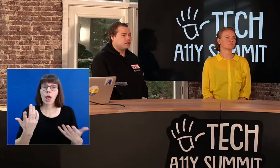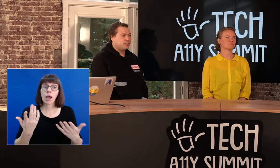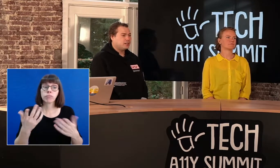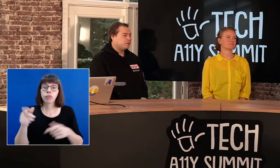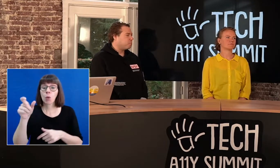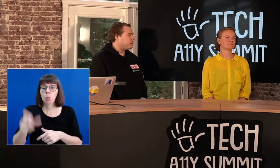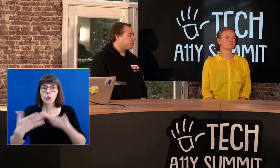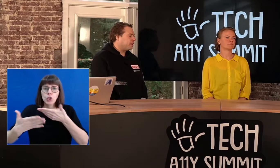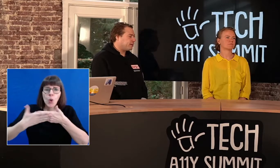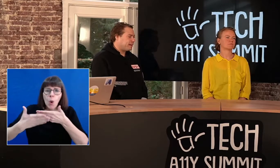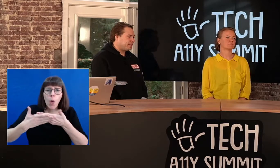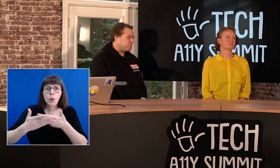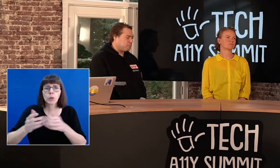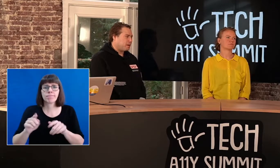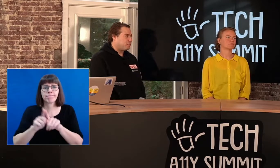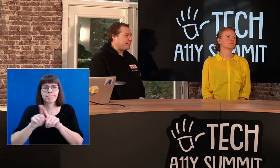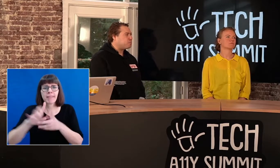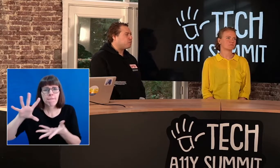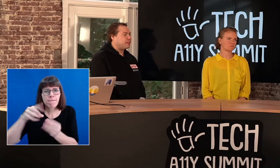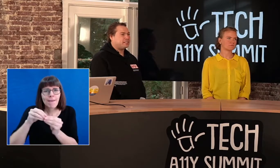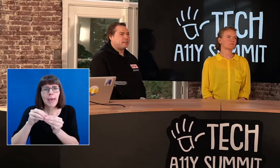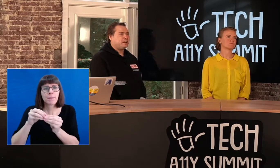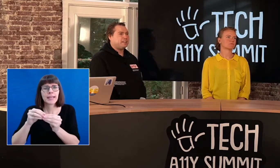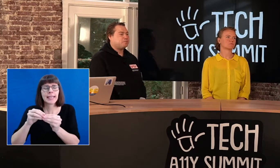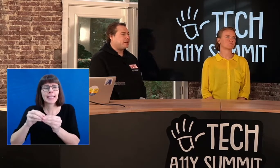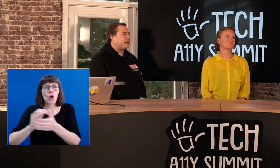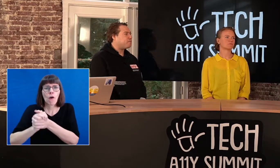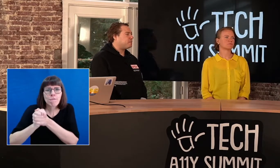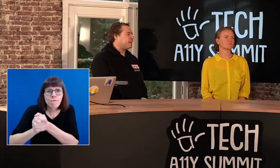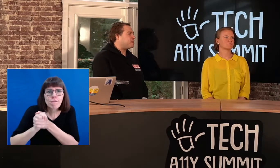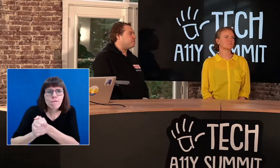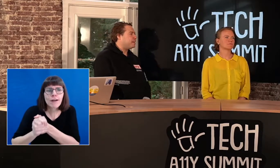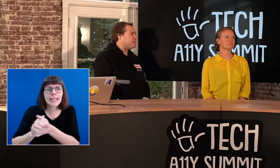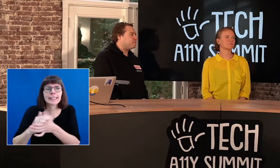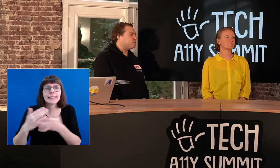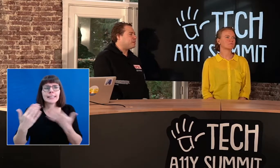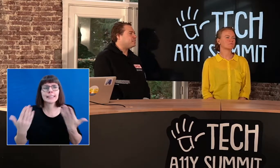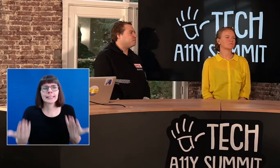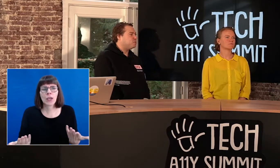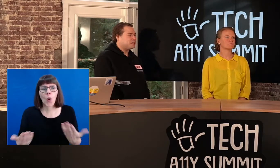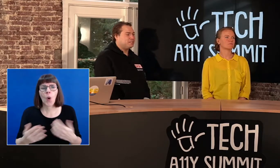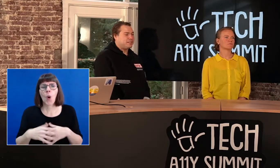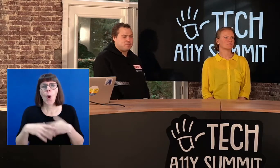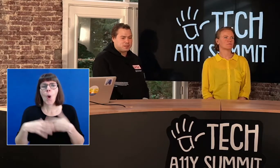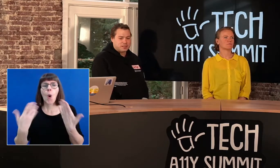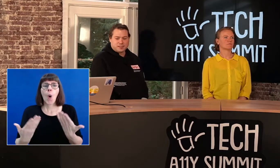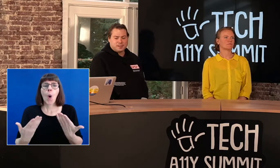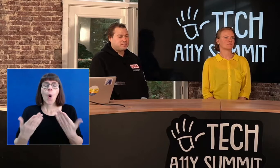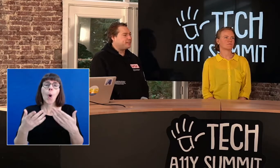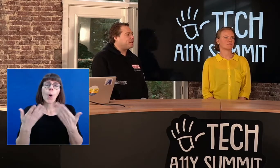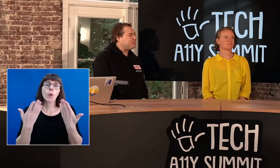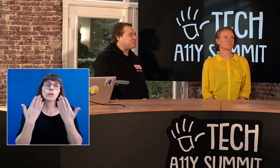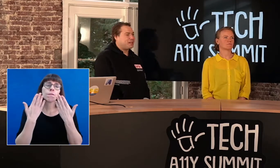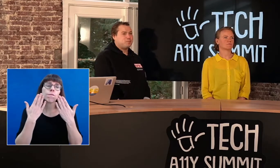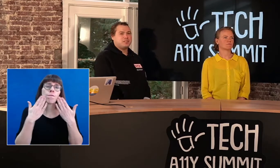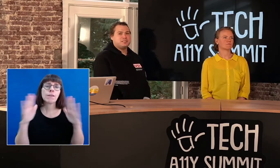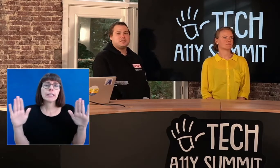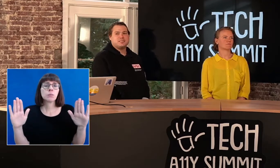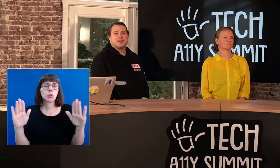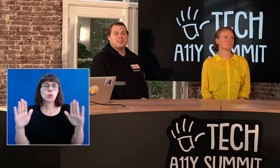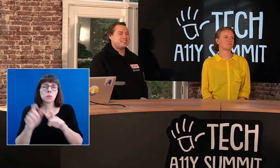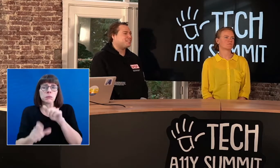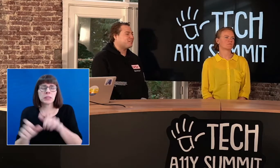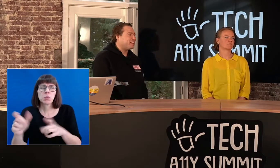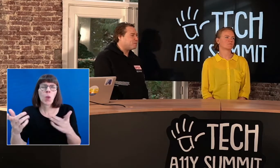or the people like, for example, my Facebook friends, I call them the friends, the fools, and the family. With all respect, but they